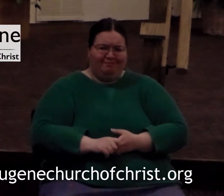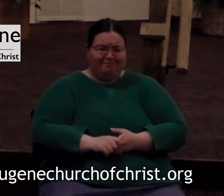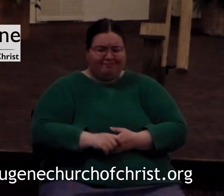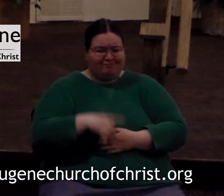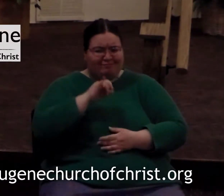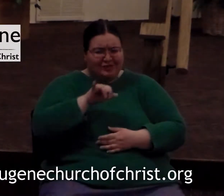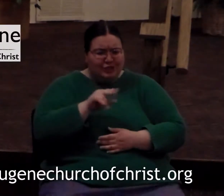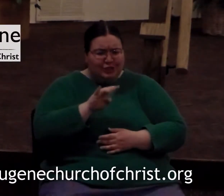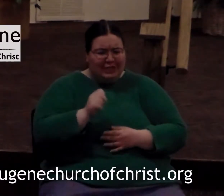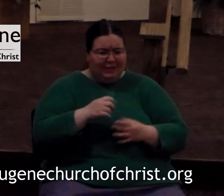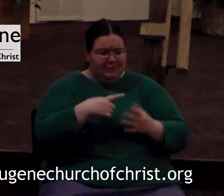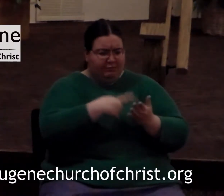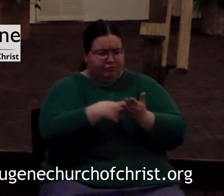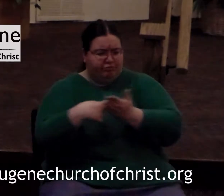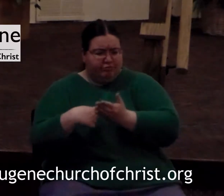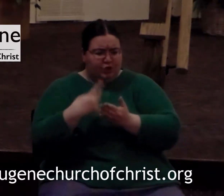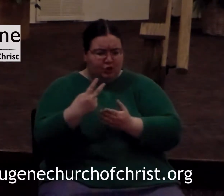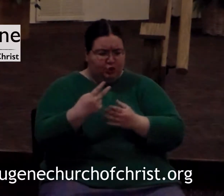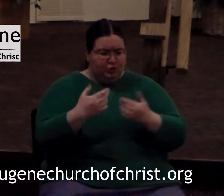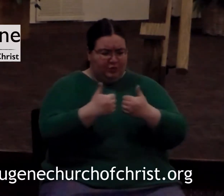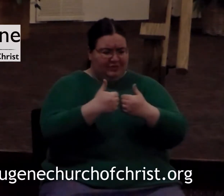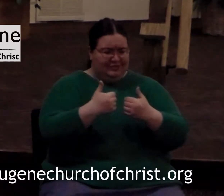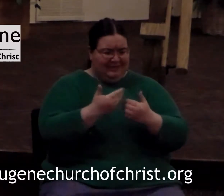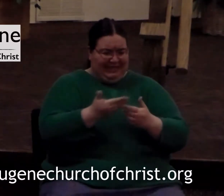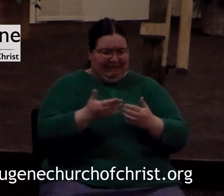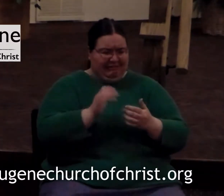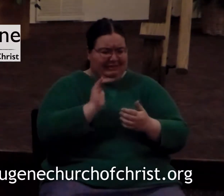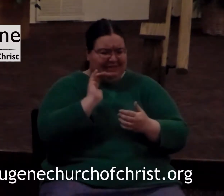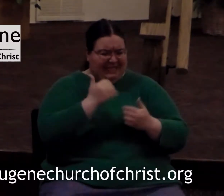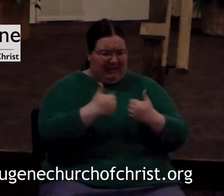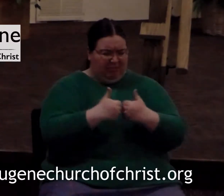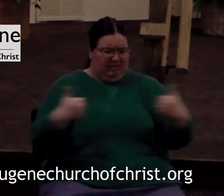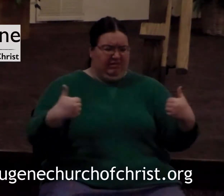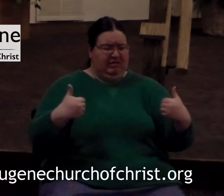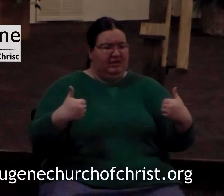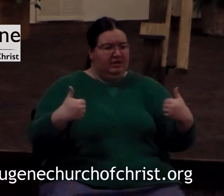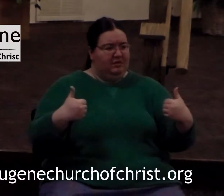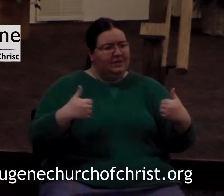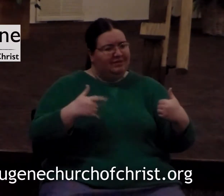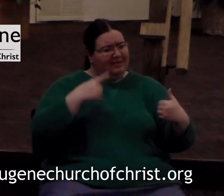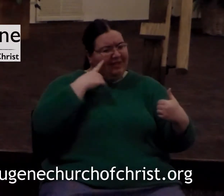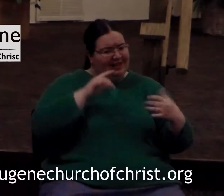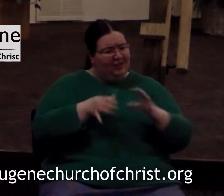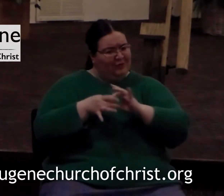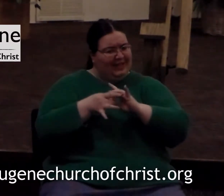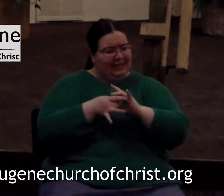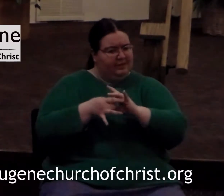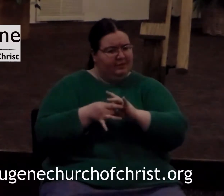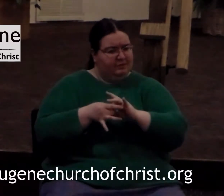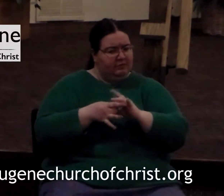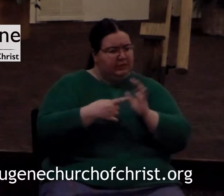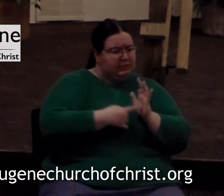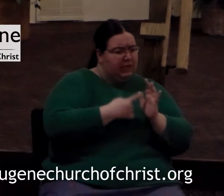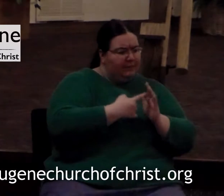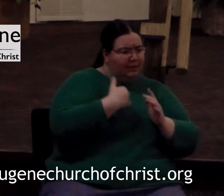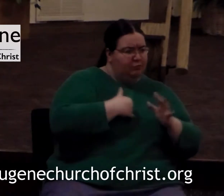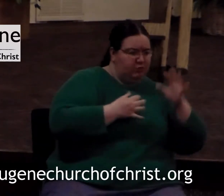same time, I think they're kind of related. Sometimes we will make these judgments of others as if they need to get these things fixed on our